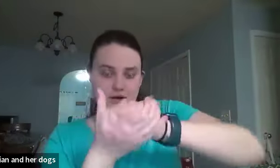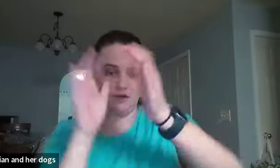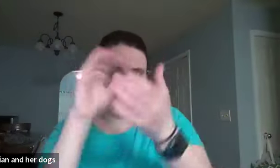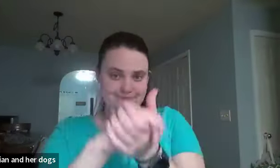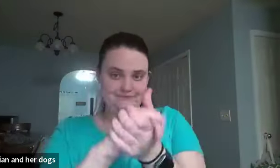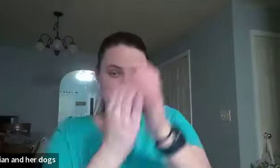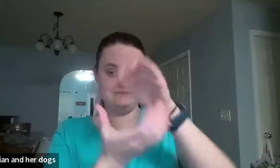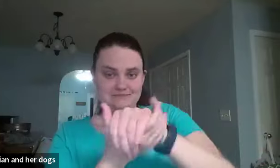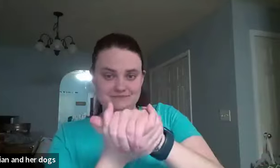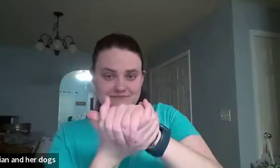cheeseburger.